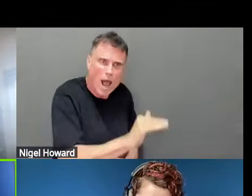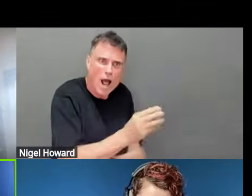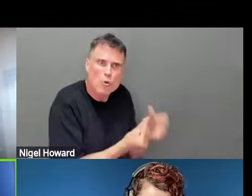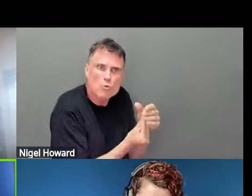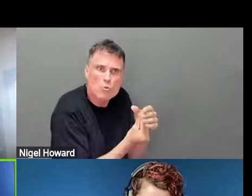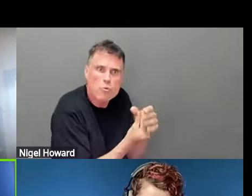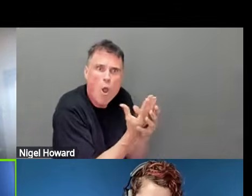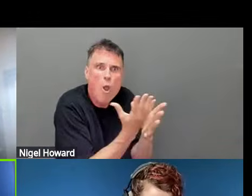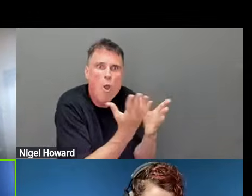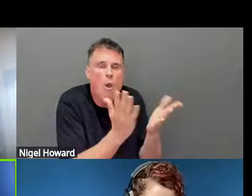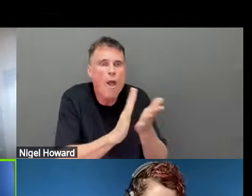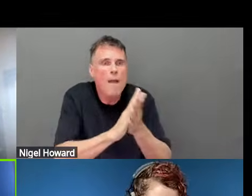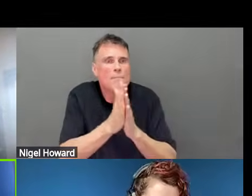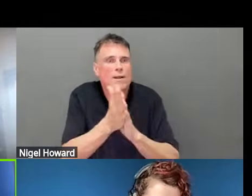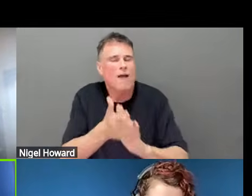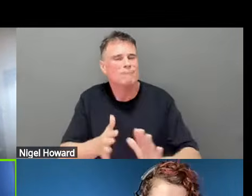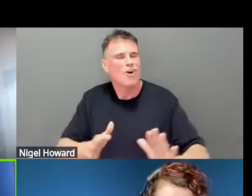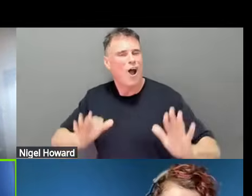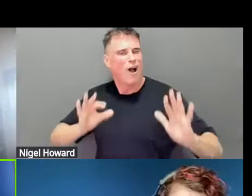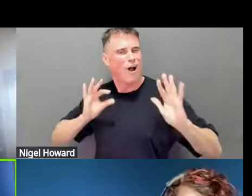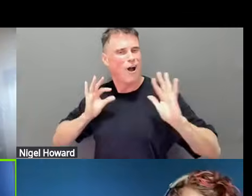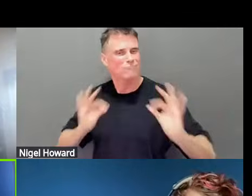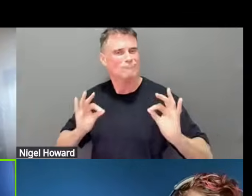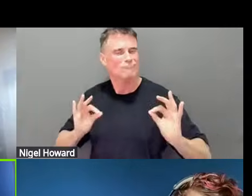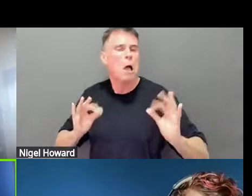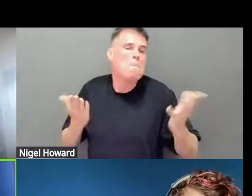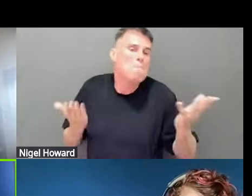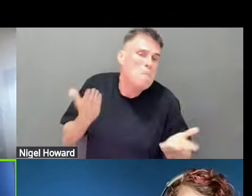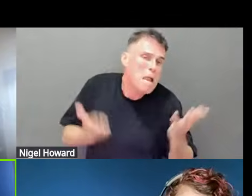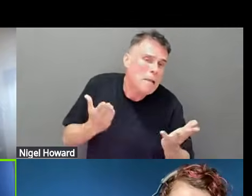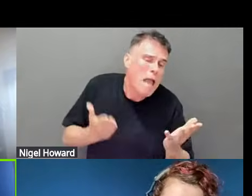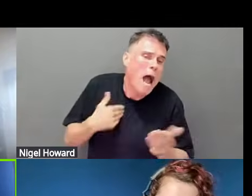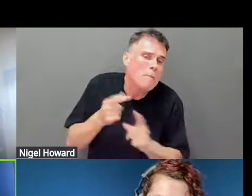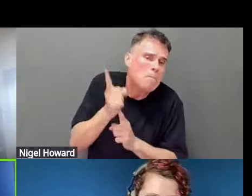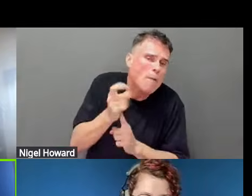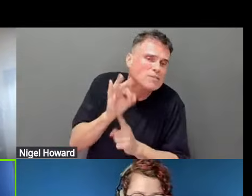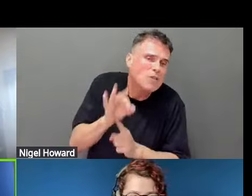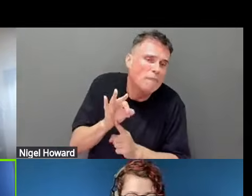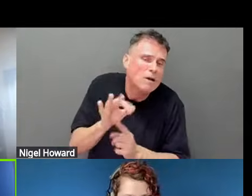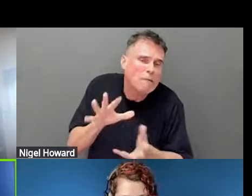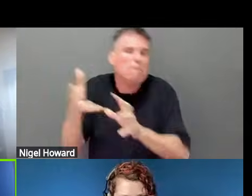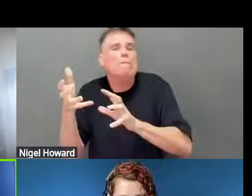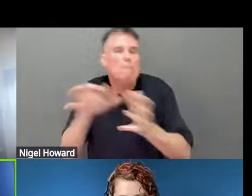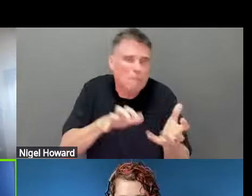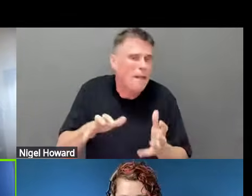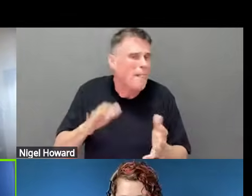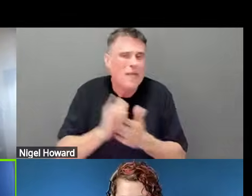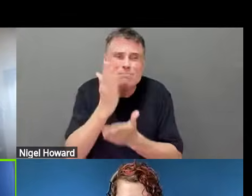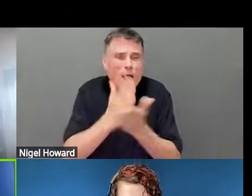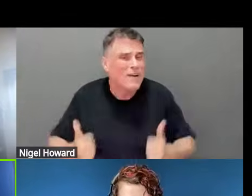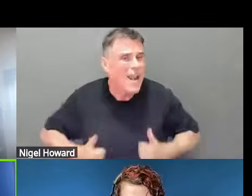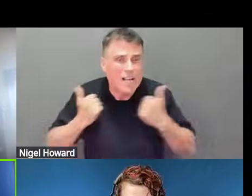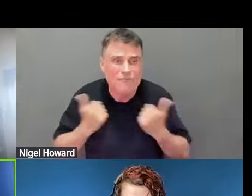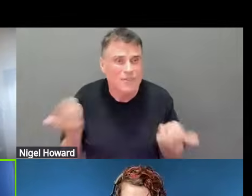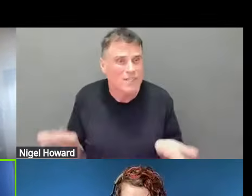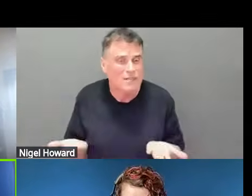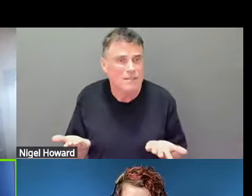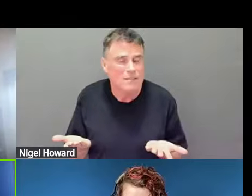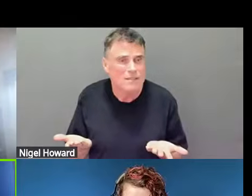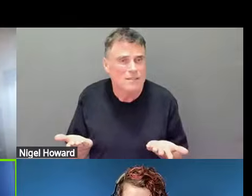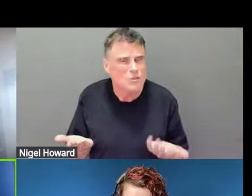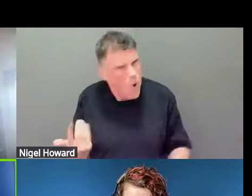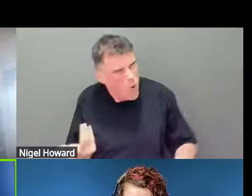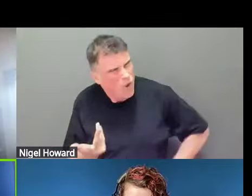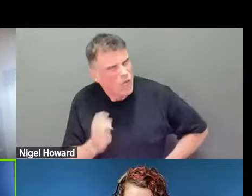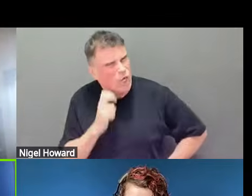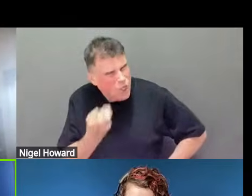to have every pride in their child's growth in the classroom and in the education system. And of course, there can